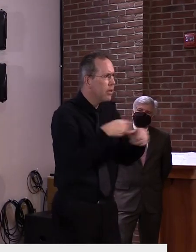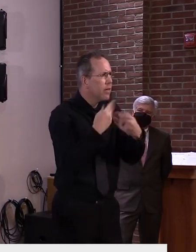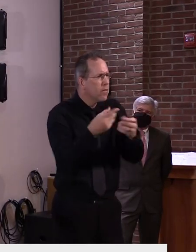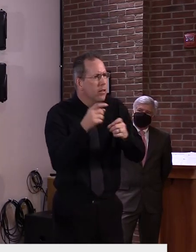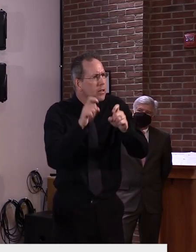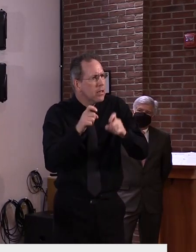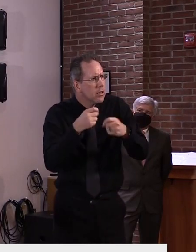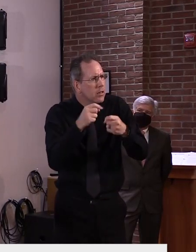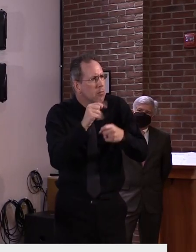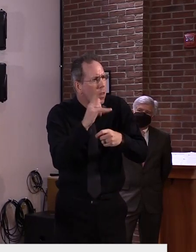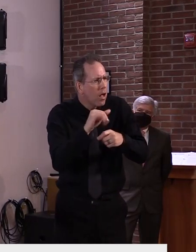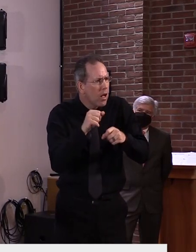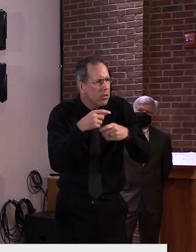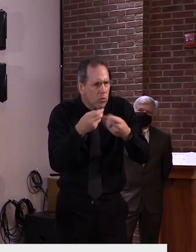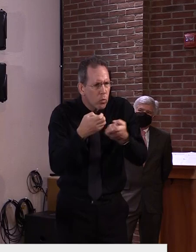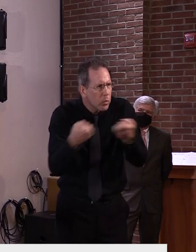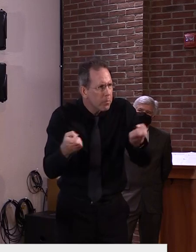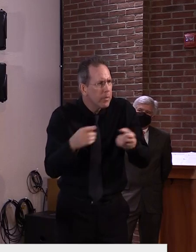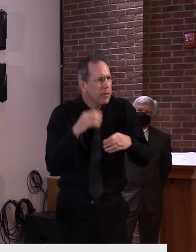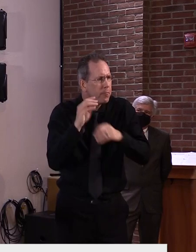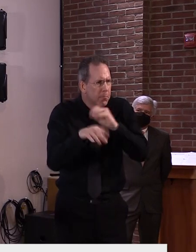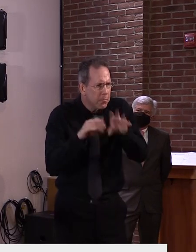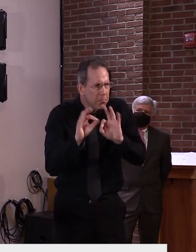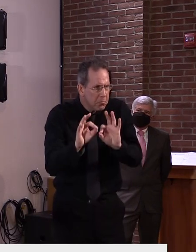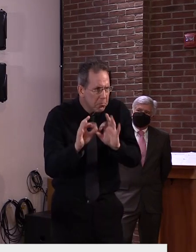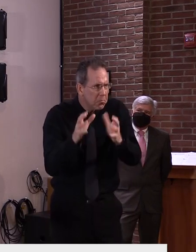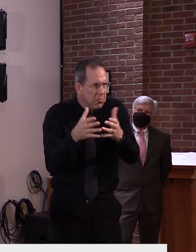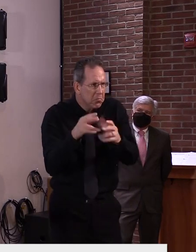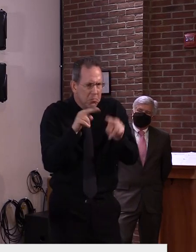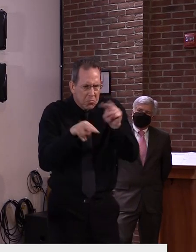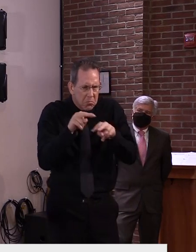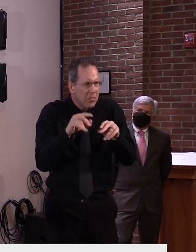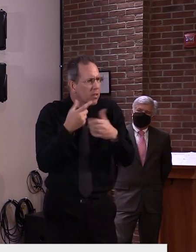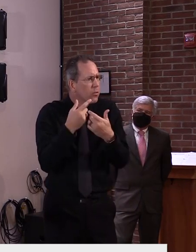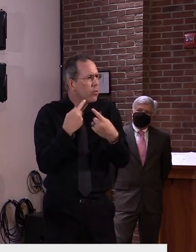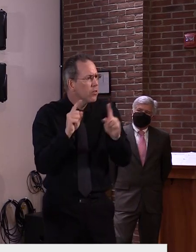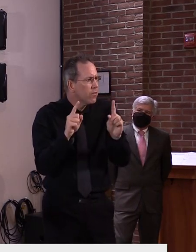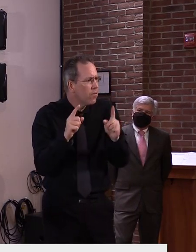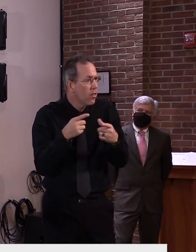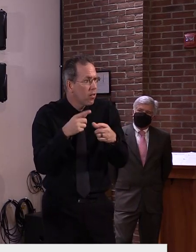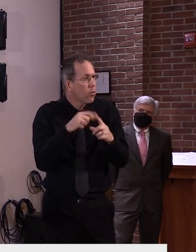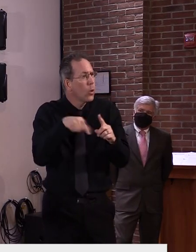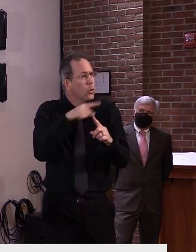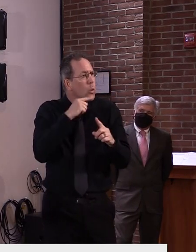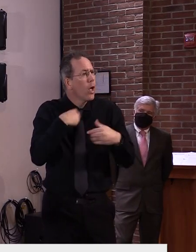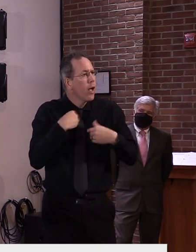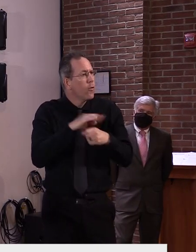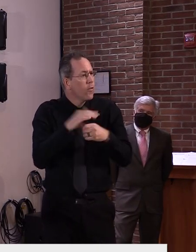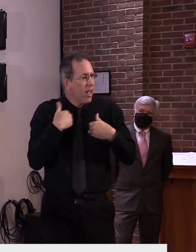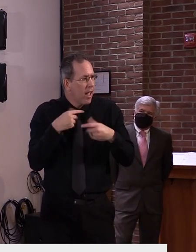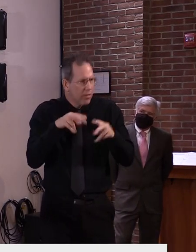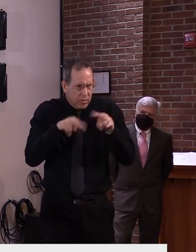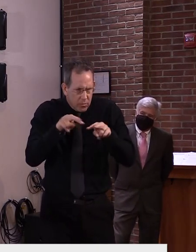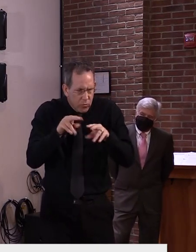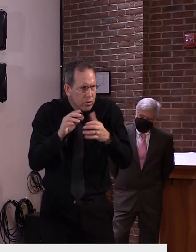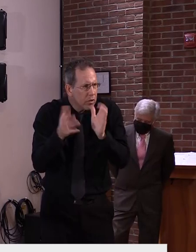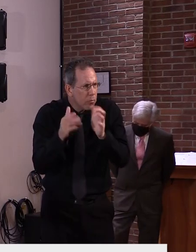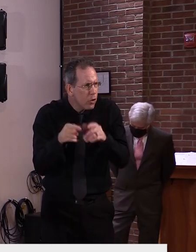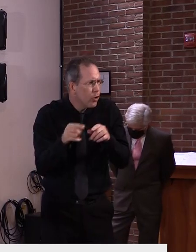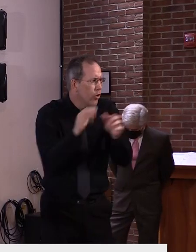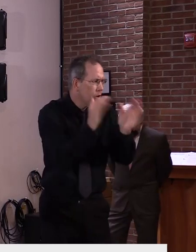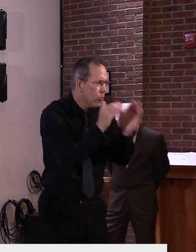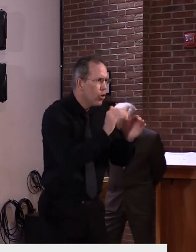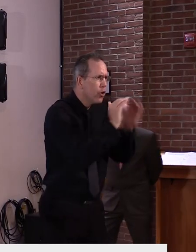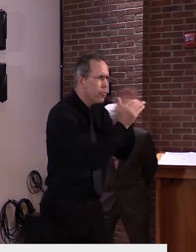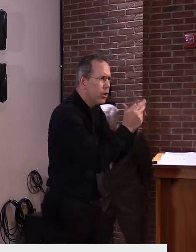like that. So, it is not a bad strategy. We haven't actually resorted to it, if you